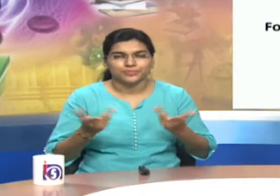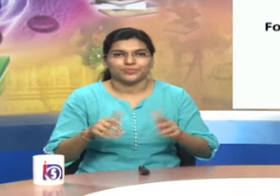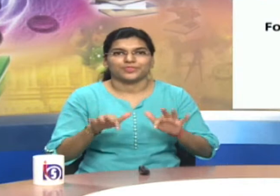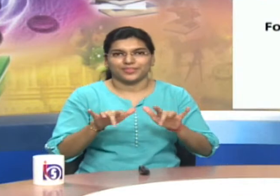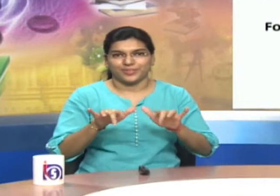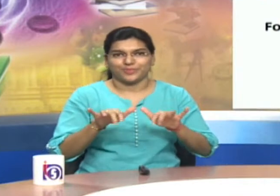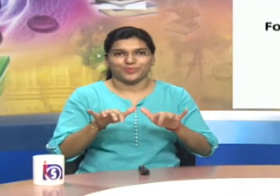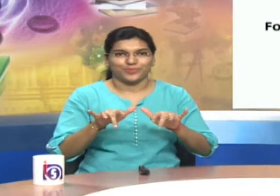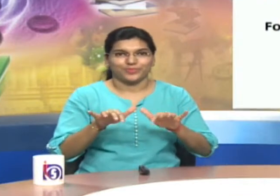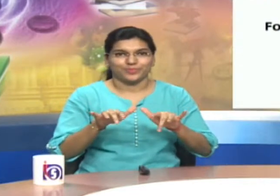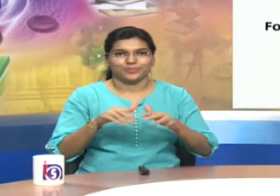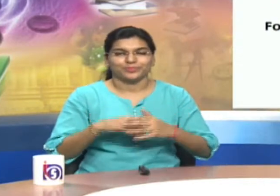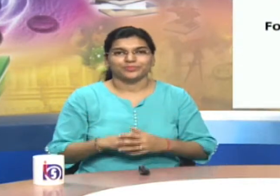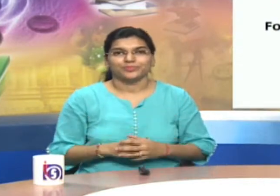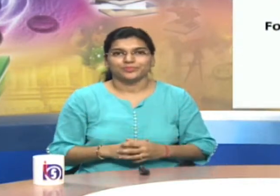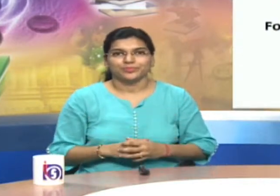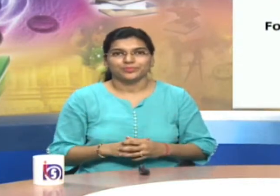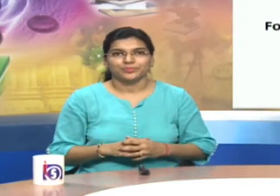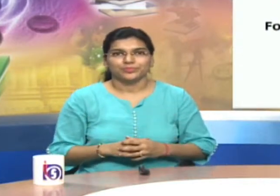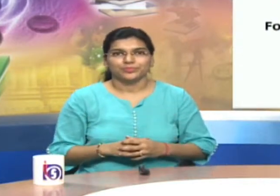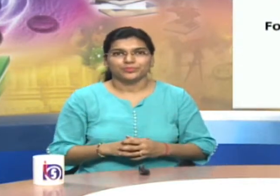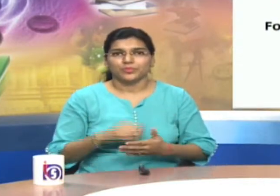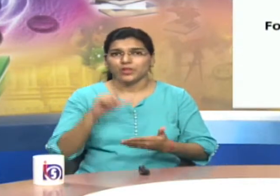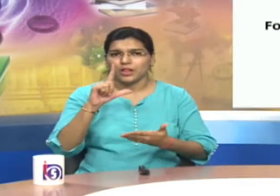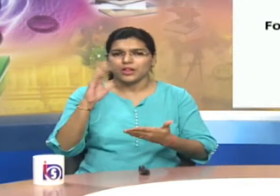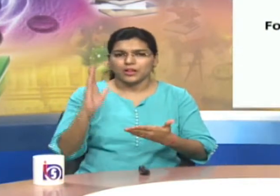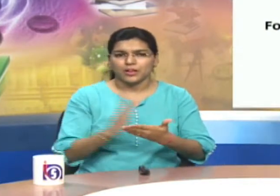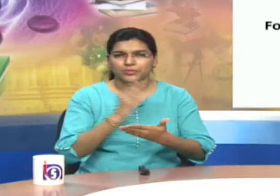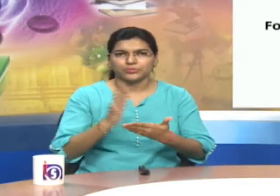In this video, we will learn